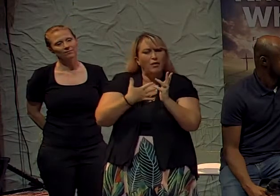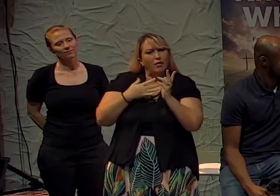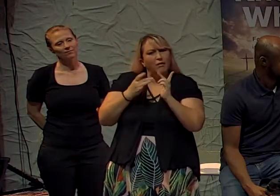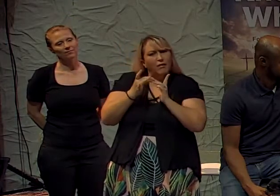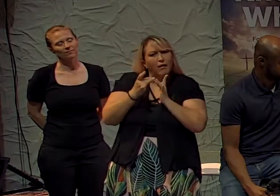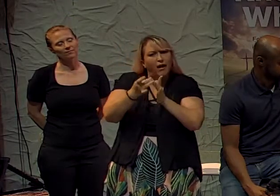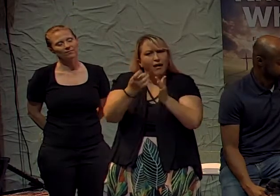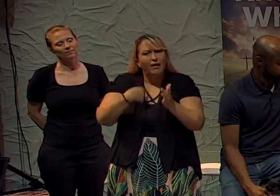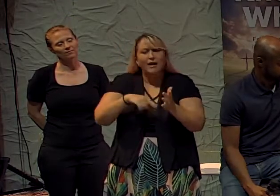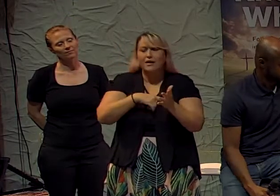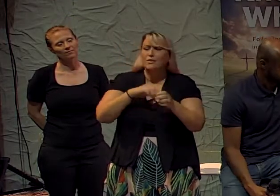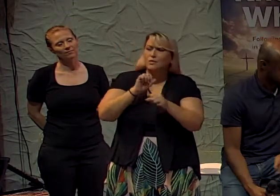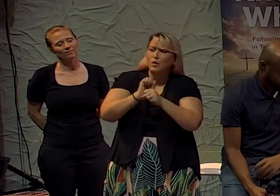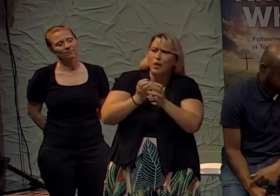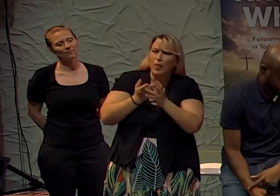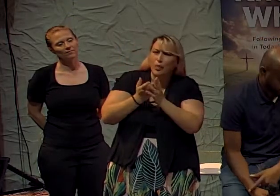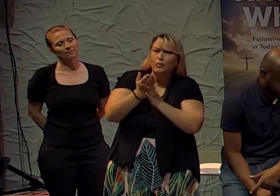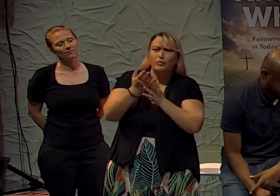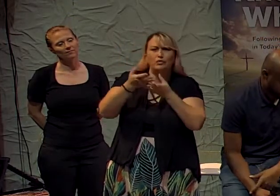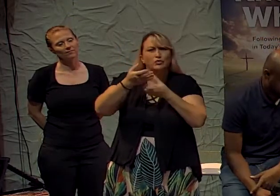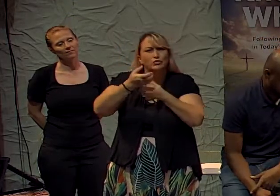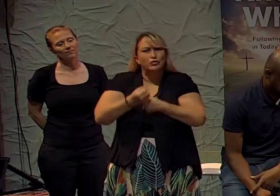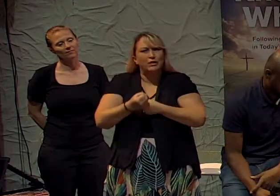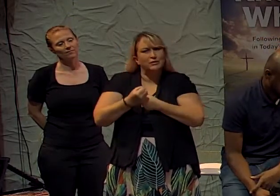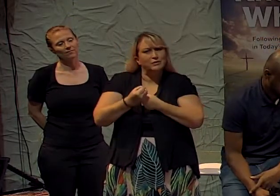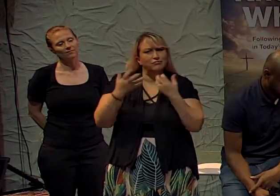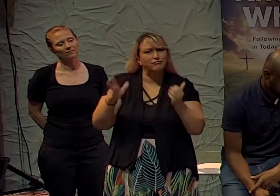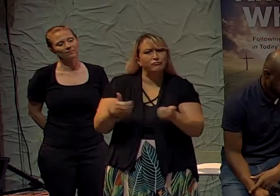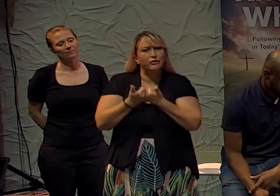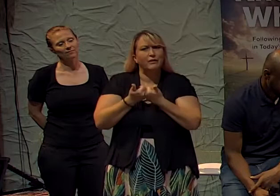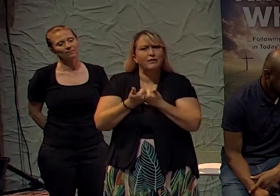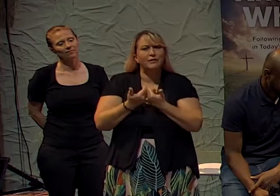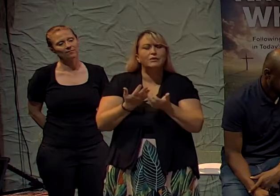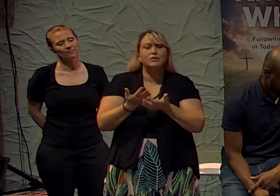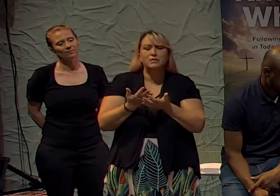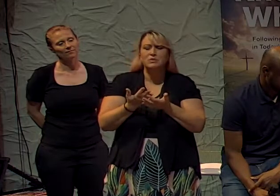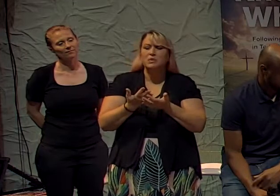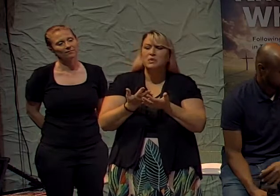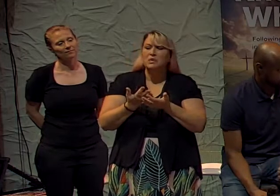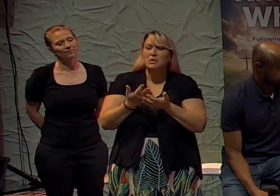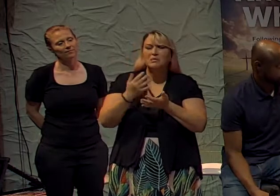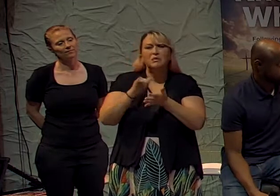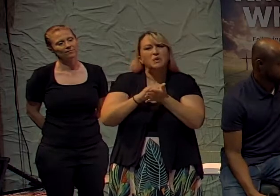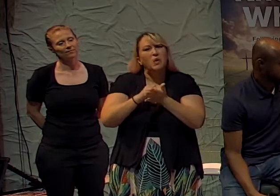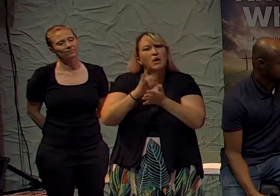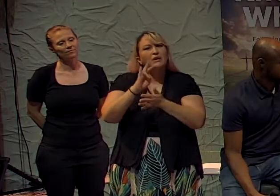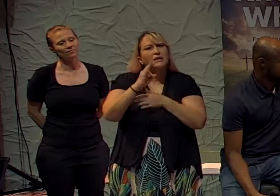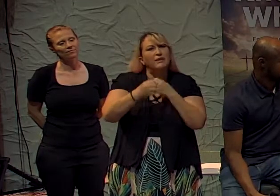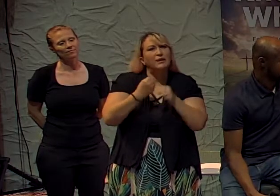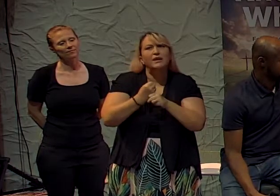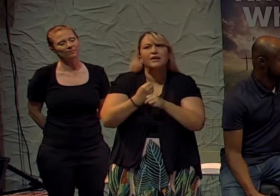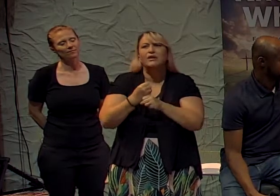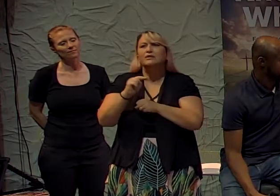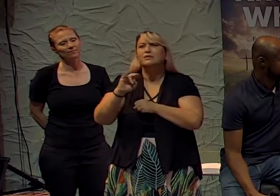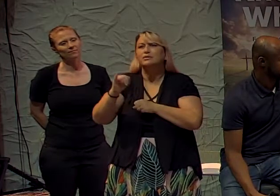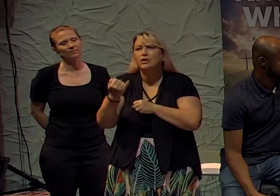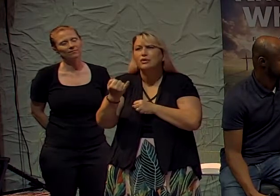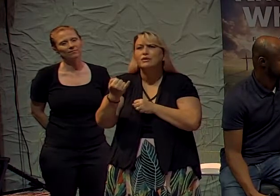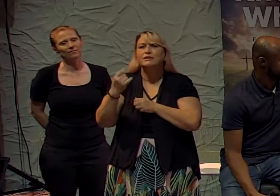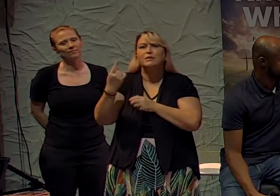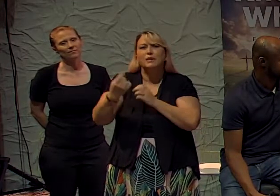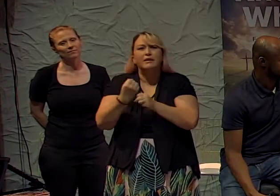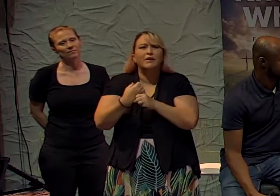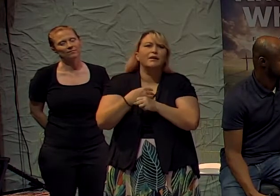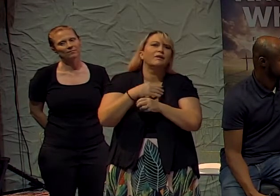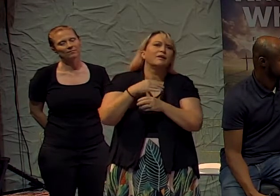through trust issues and all that. So after that, New York 7 years, New Jersey a year, San Francisco 7